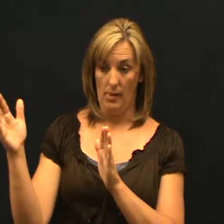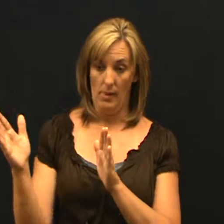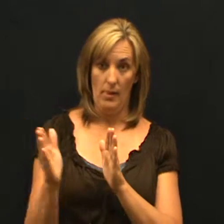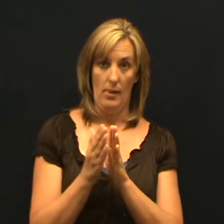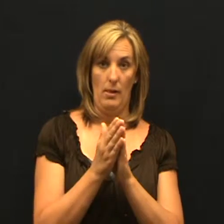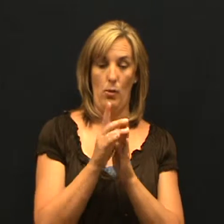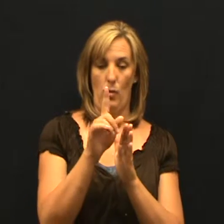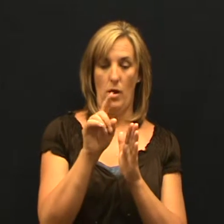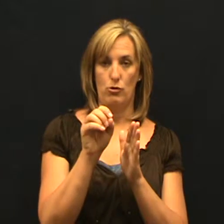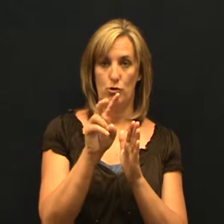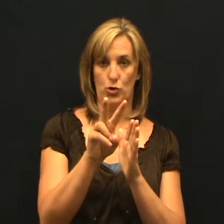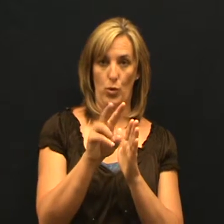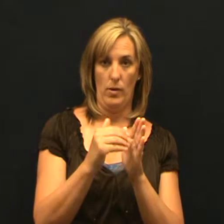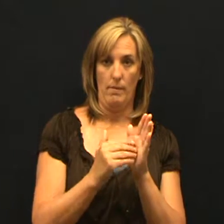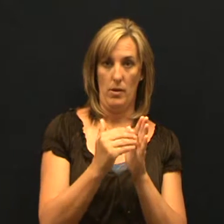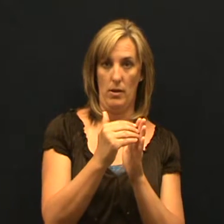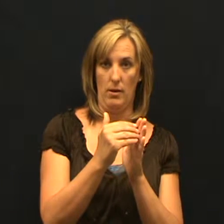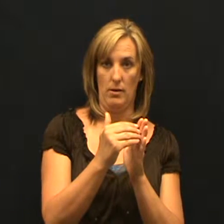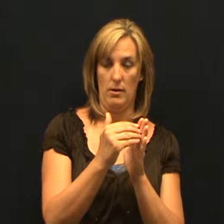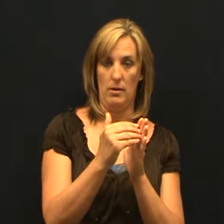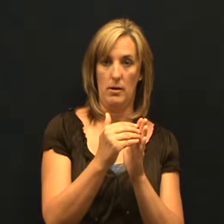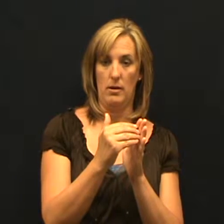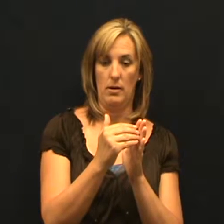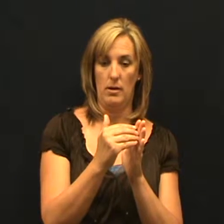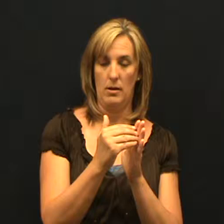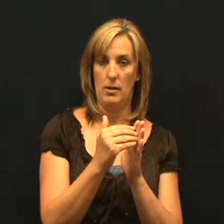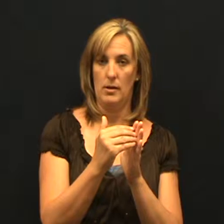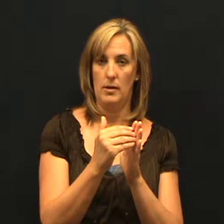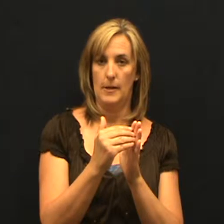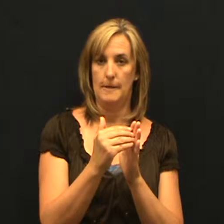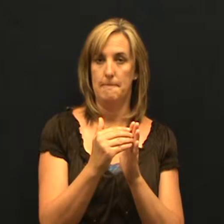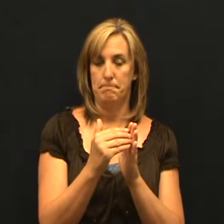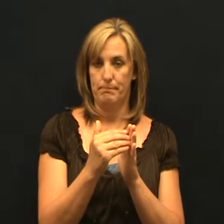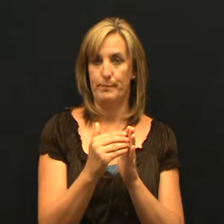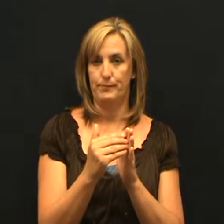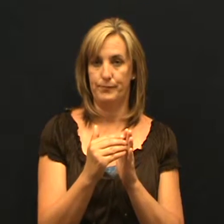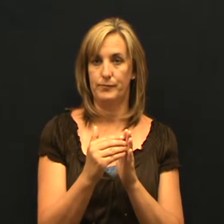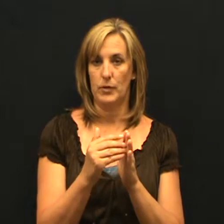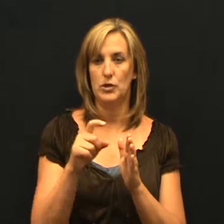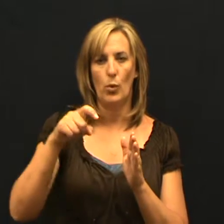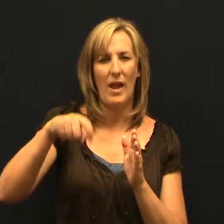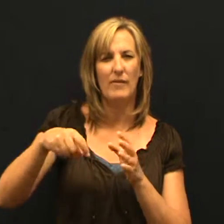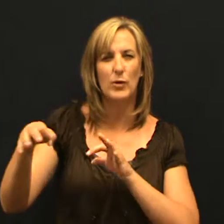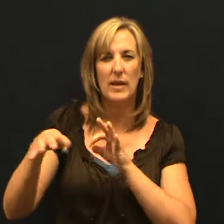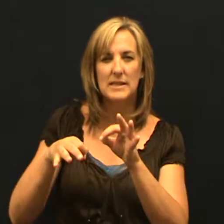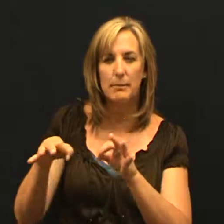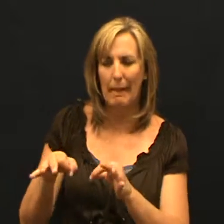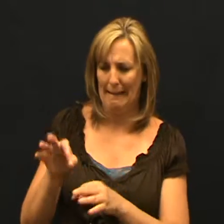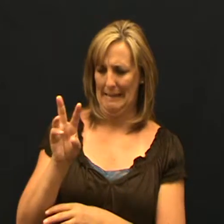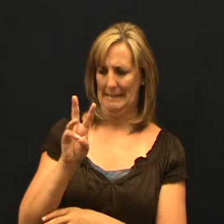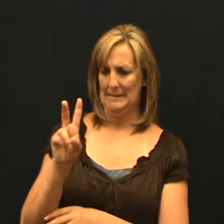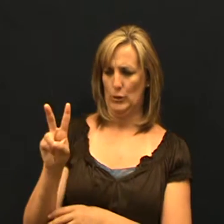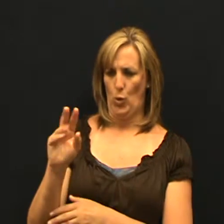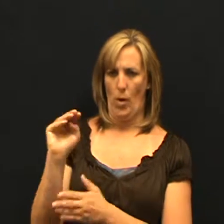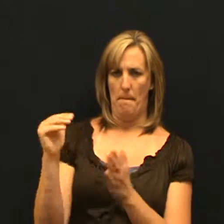million. And so we are going to explain that $62 million